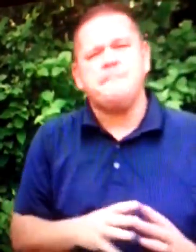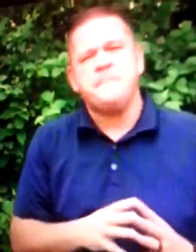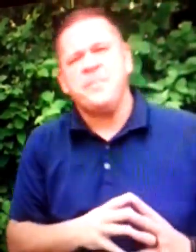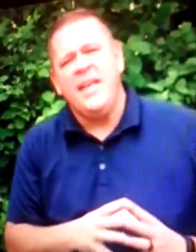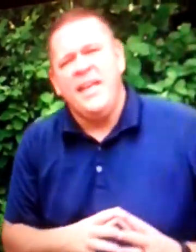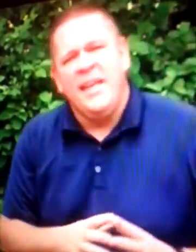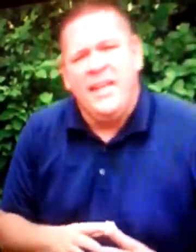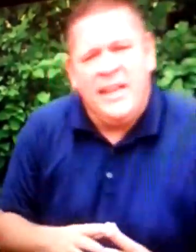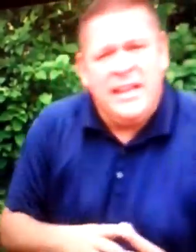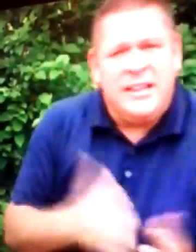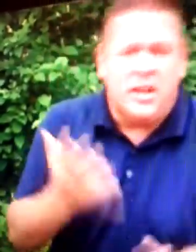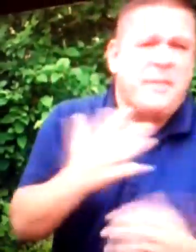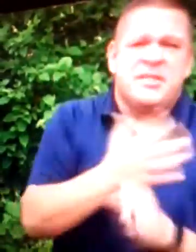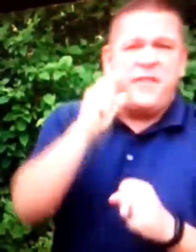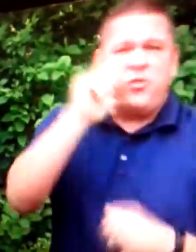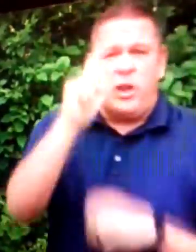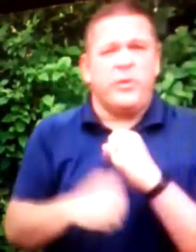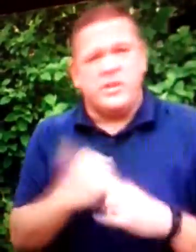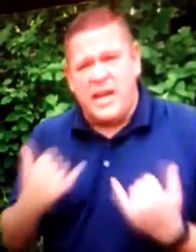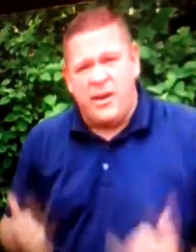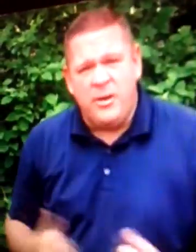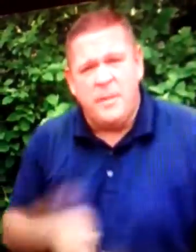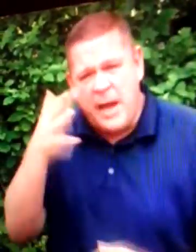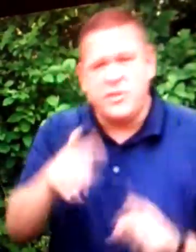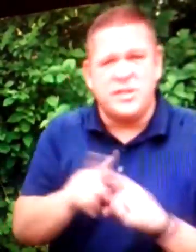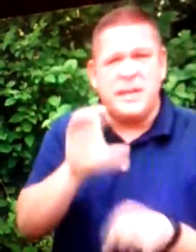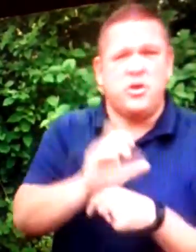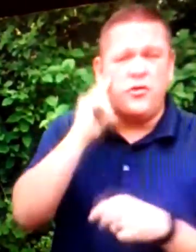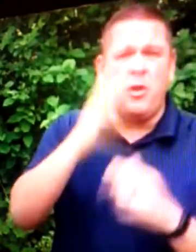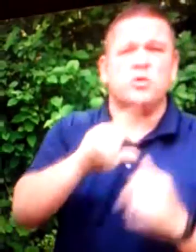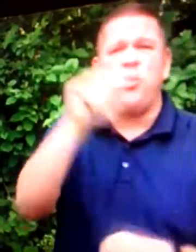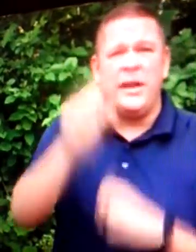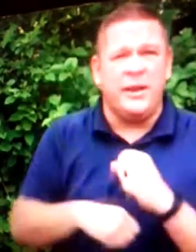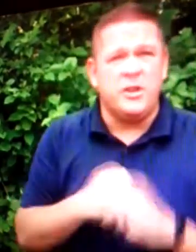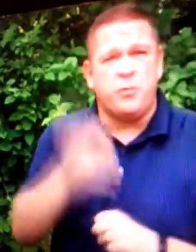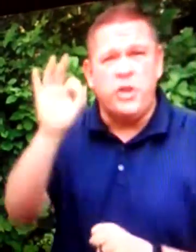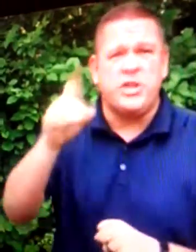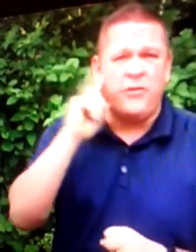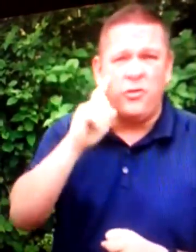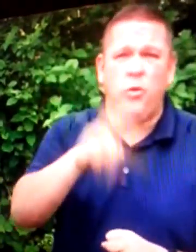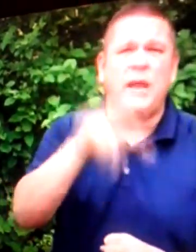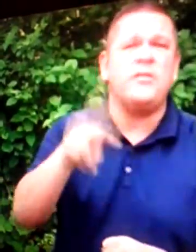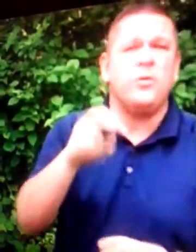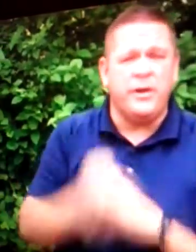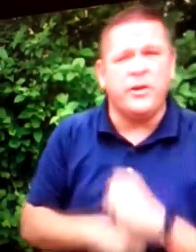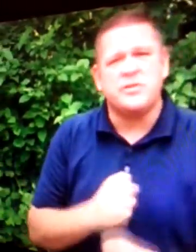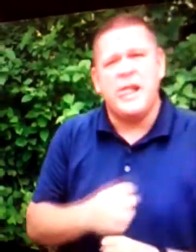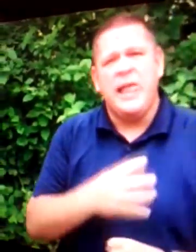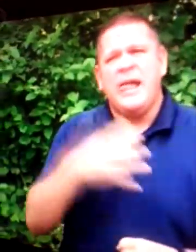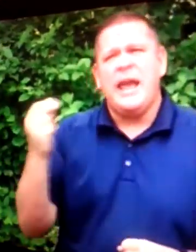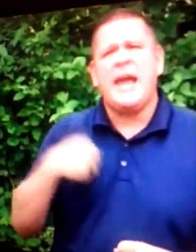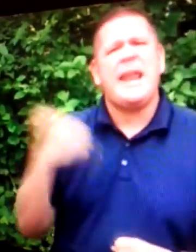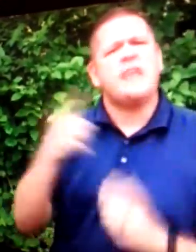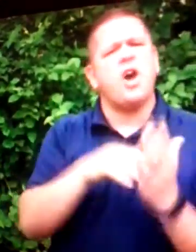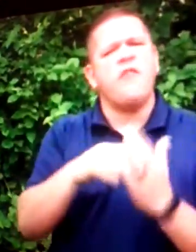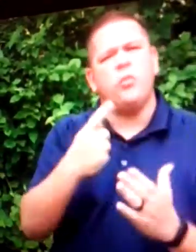that. Look, I've been saved for 23 years now, pastoring the same church for almost 20 years, preaching for 22 years, and I get asked